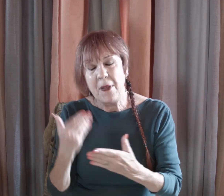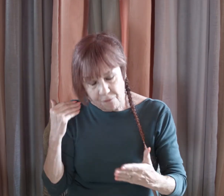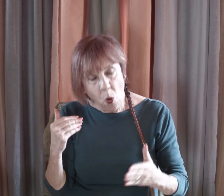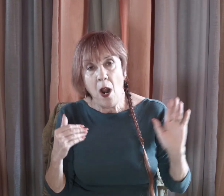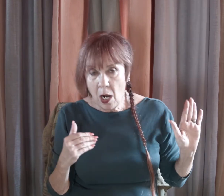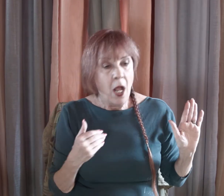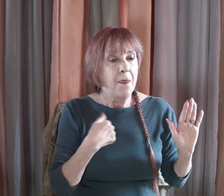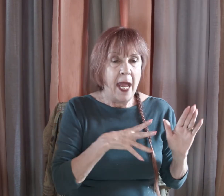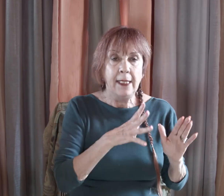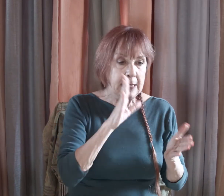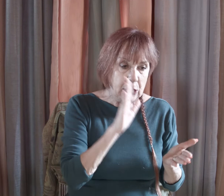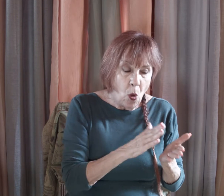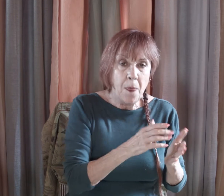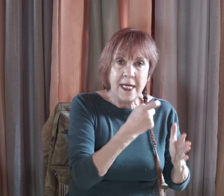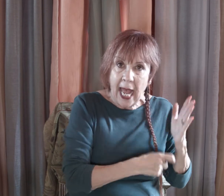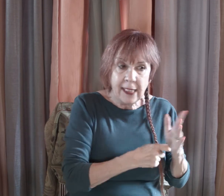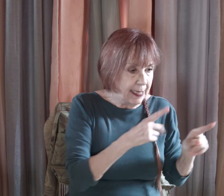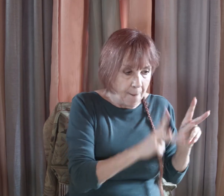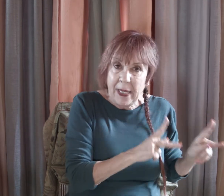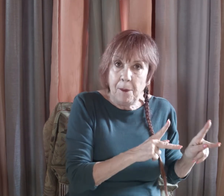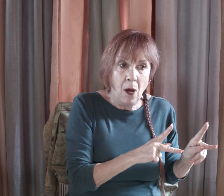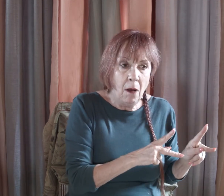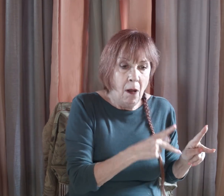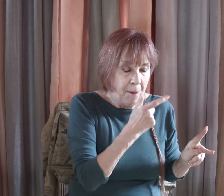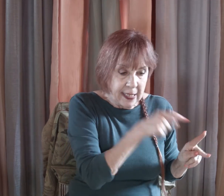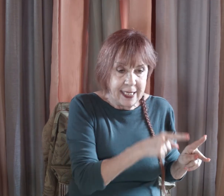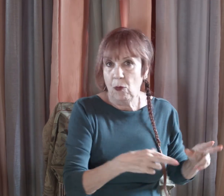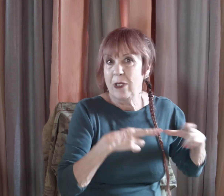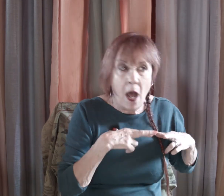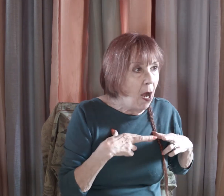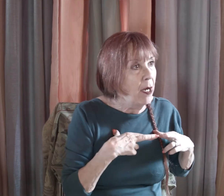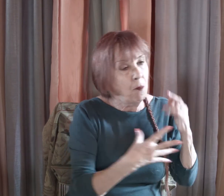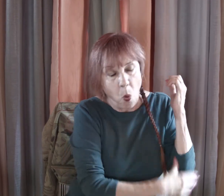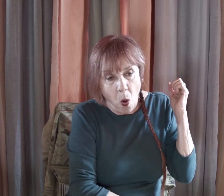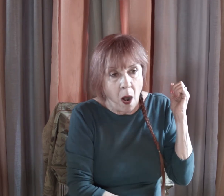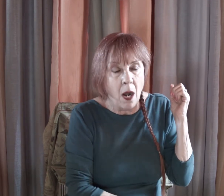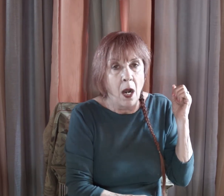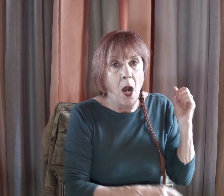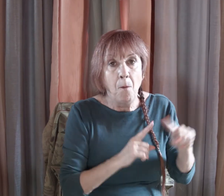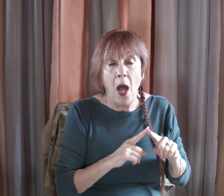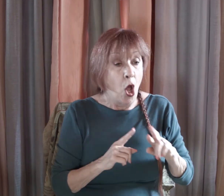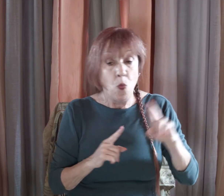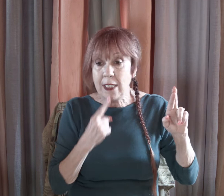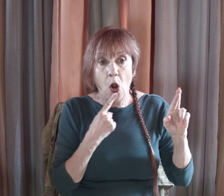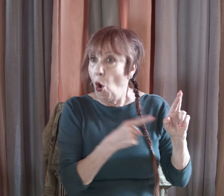to save people who were losing their homes because they were retirees and fixed incomes. But the right wing said,